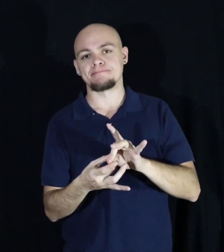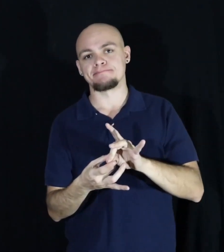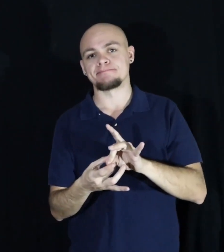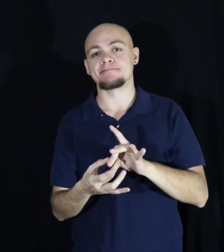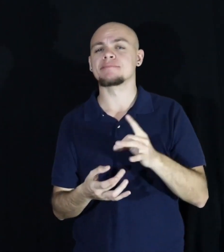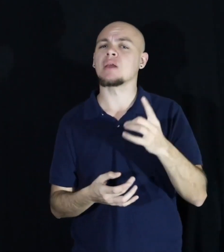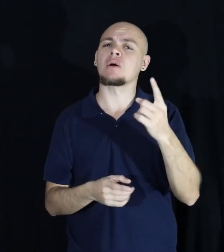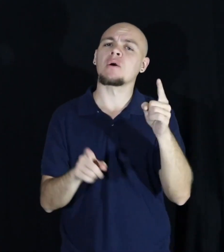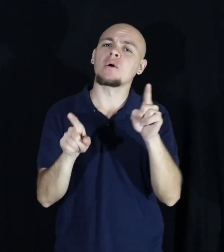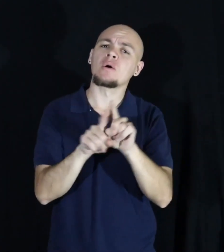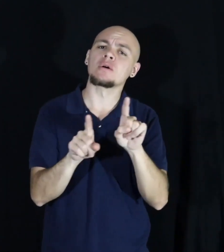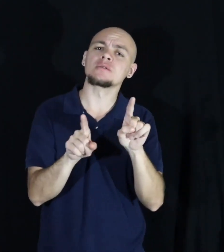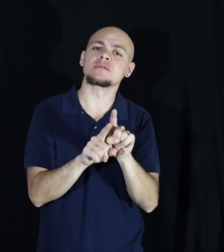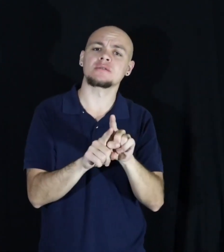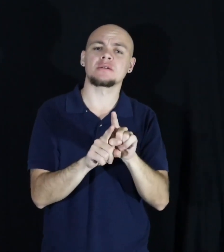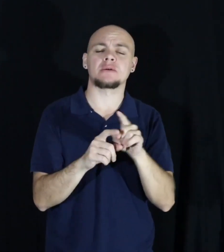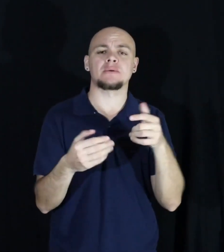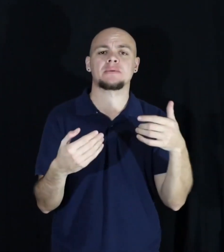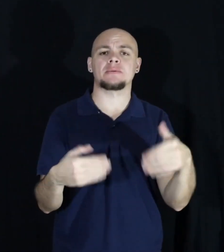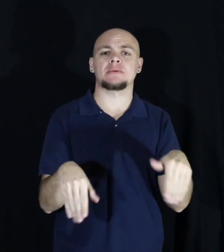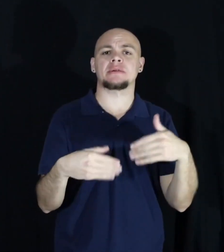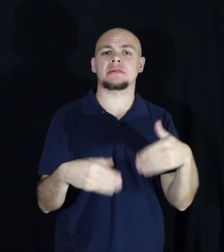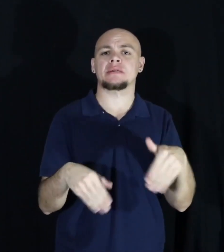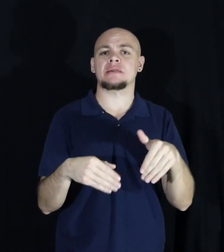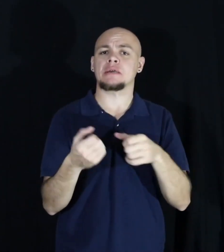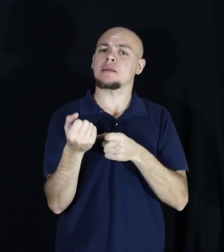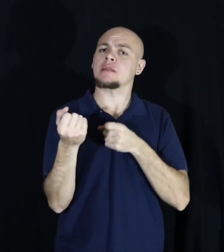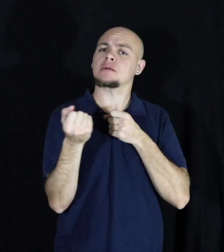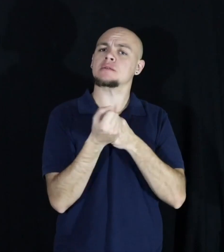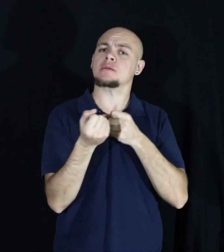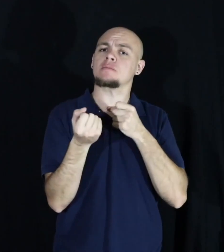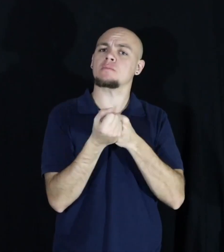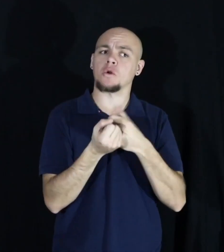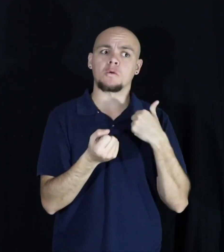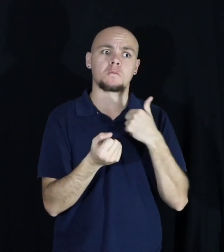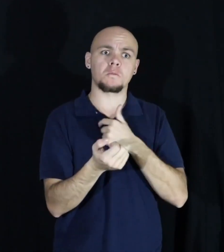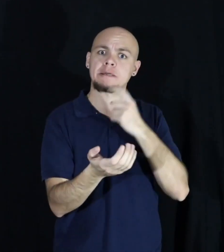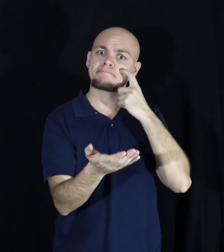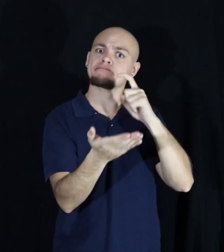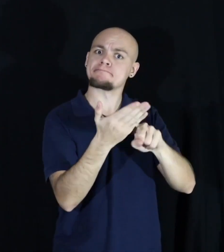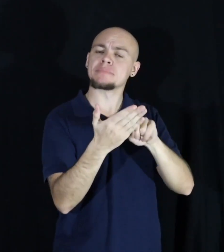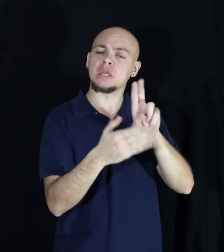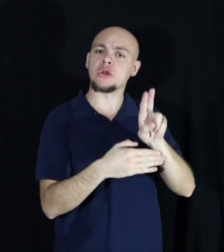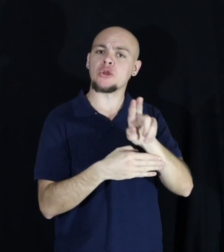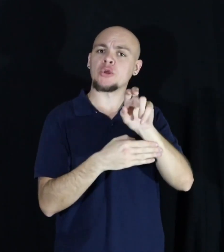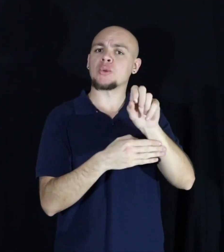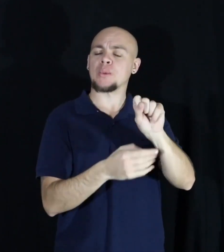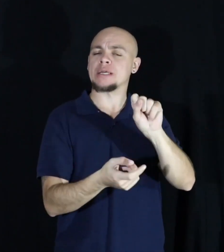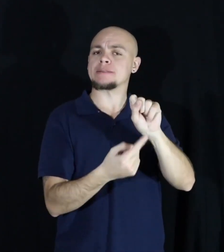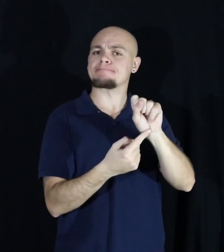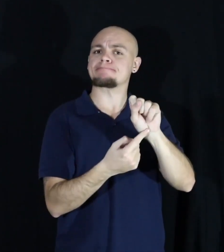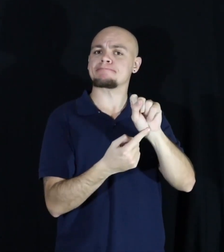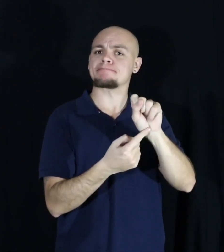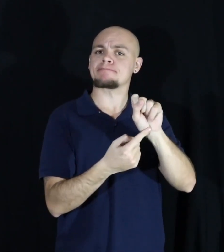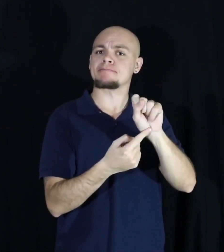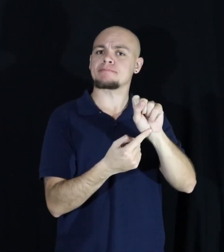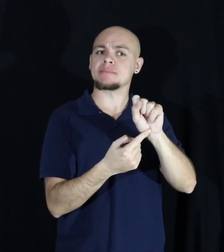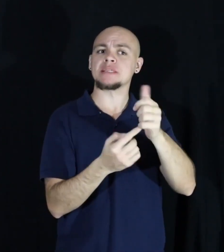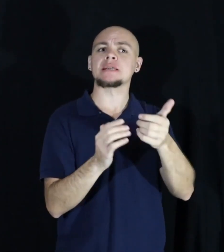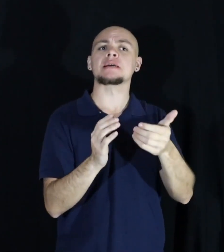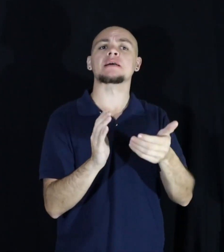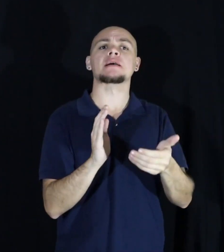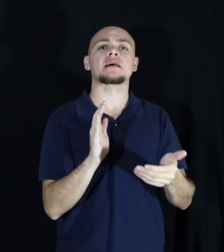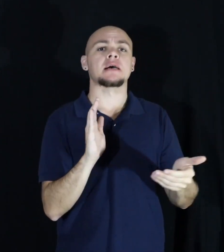I am also overwhelmed by the outpouring support that we are witnessing in the US for Afghan